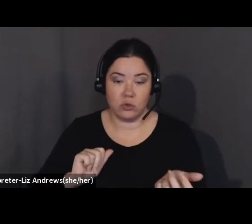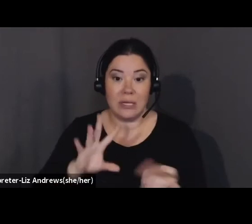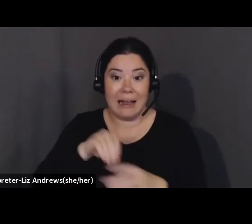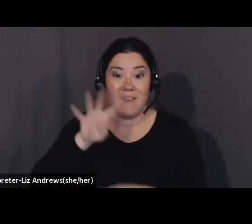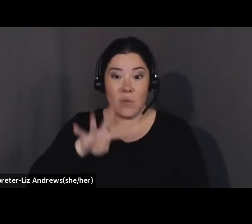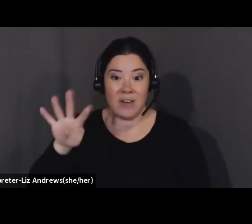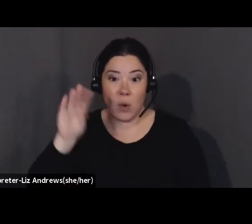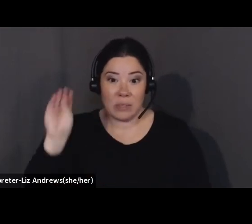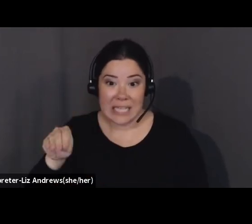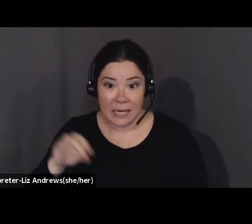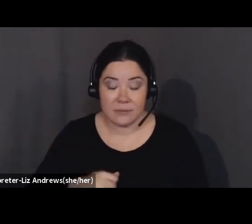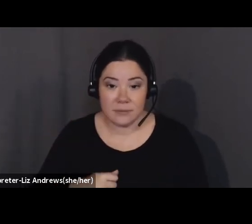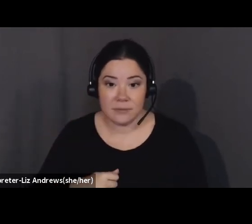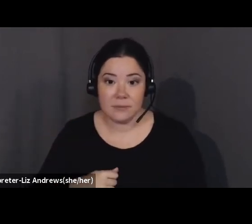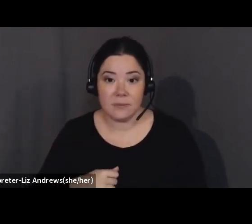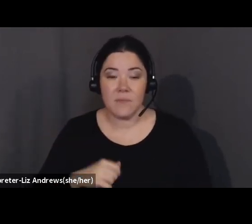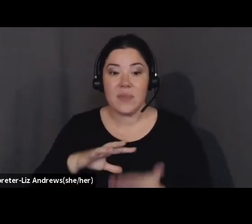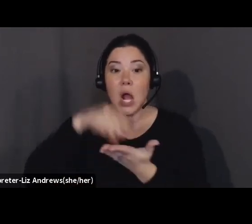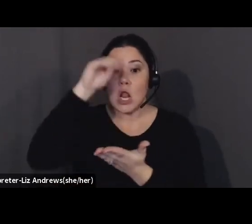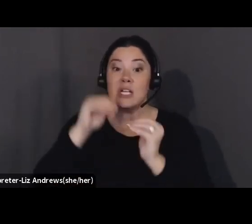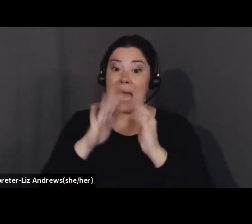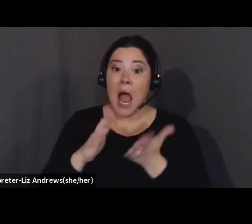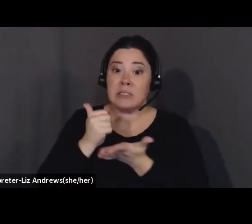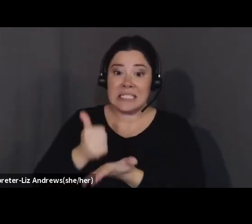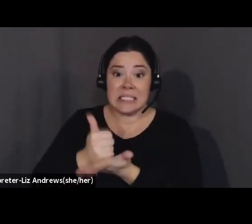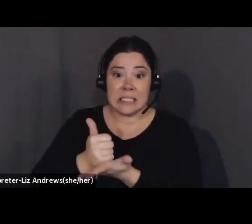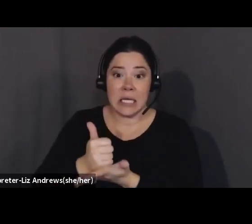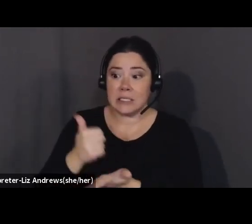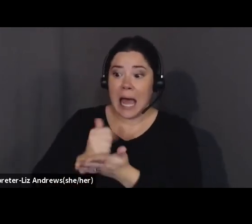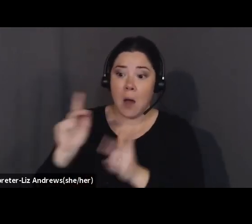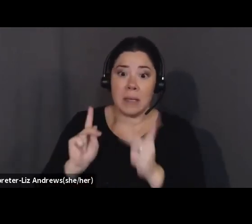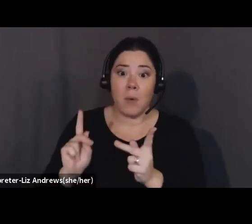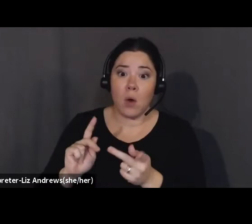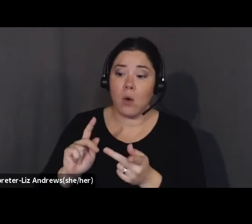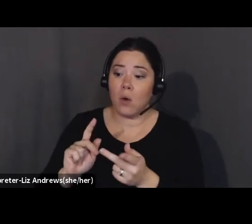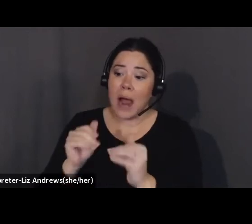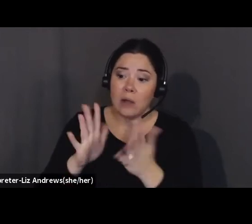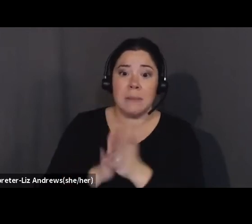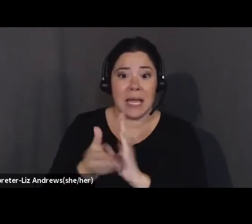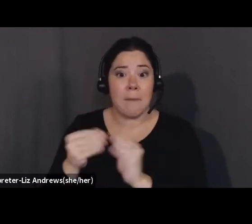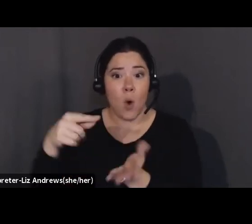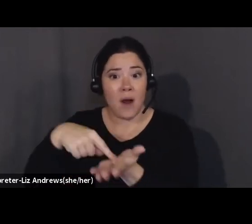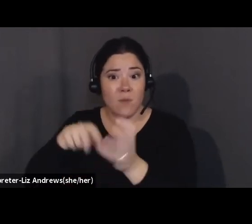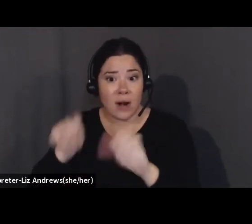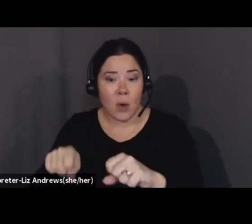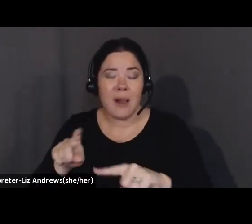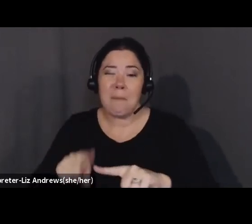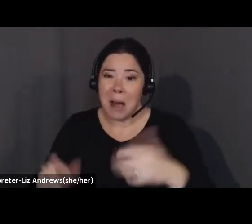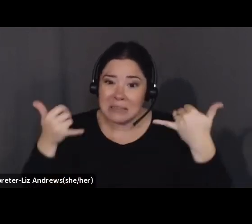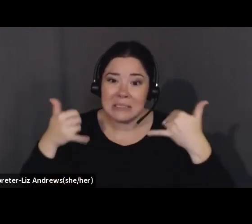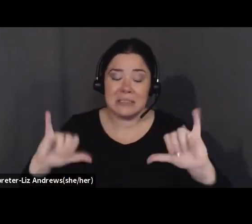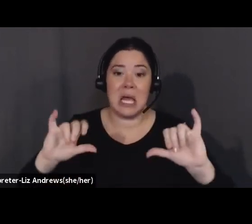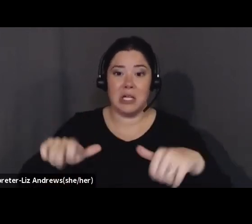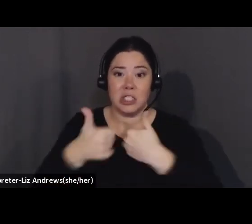It found that housing assistance made housing more affordable for adults with disabilities, but that assisted households still face major challenges